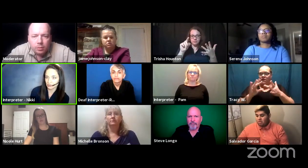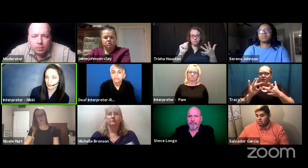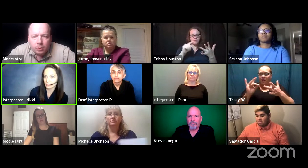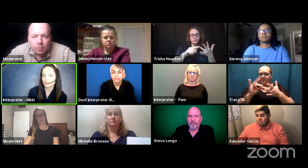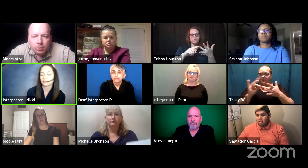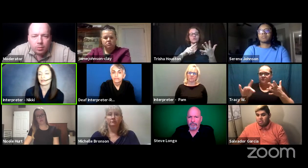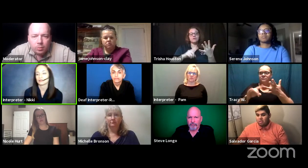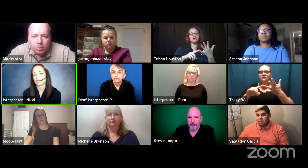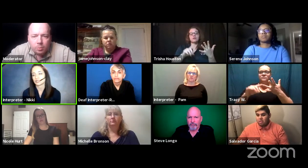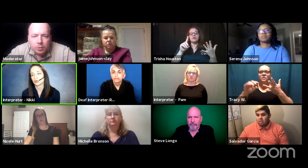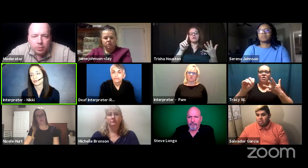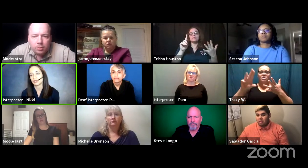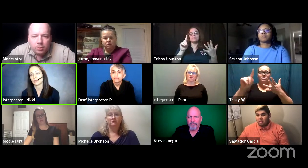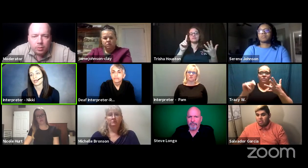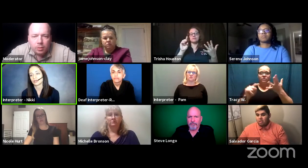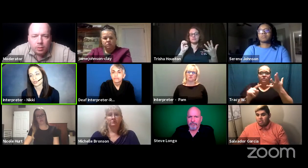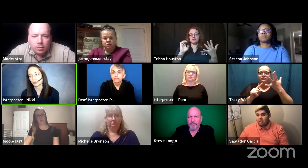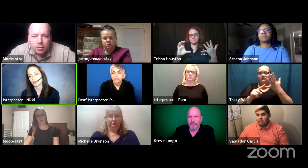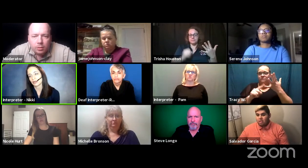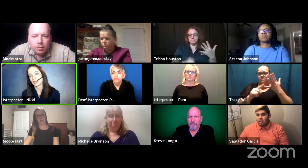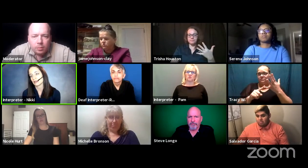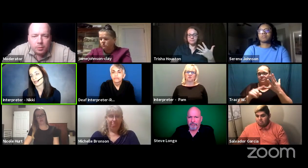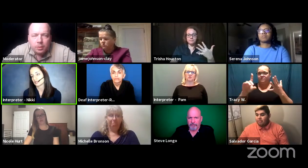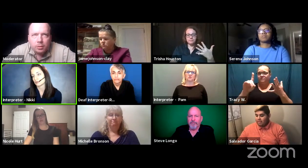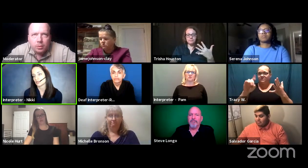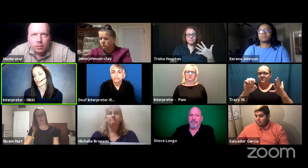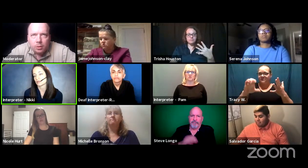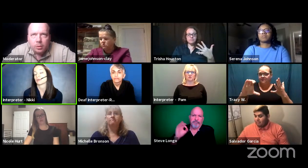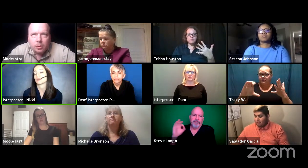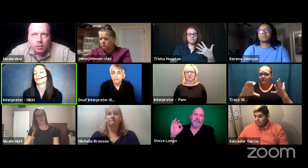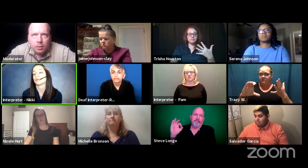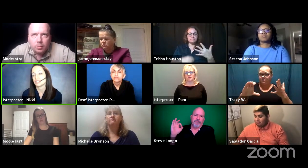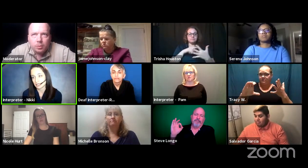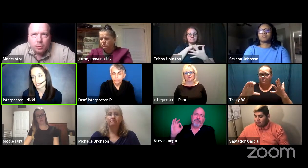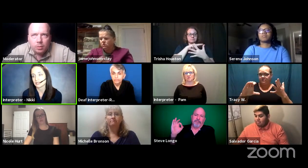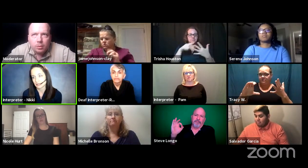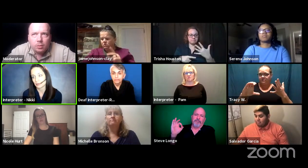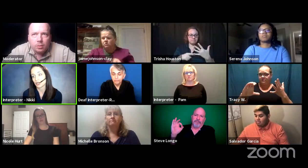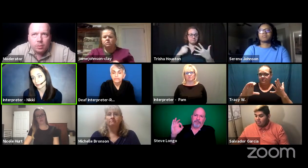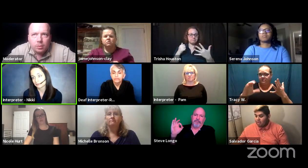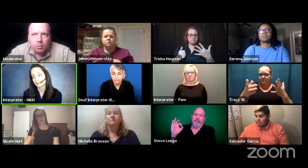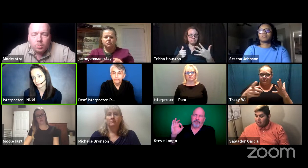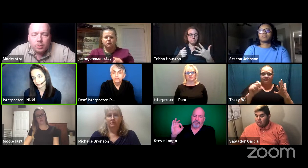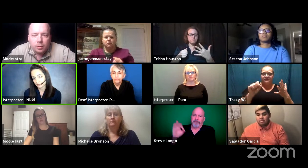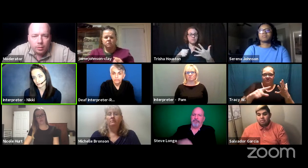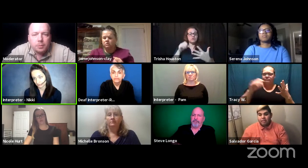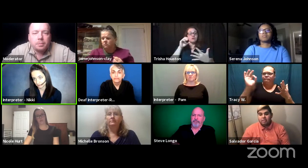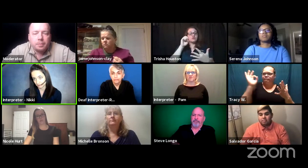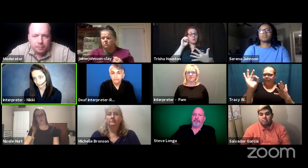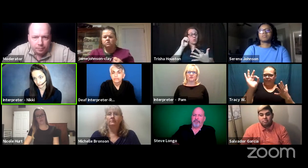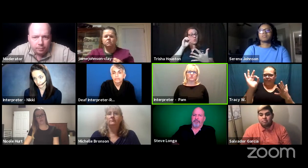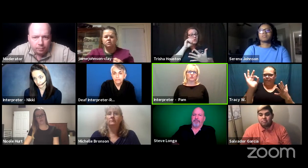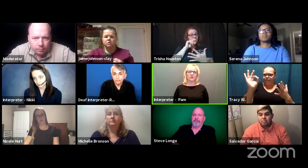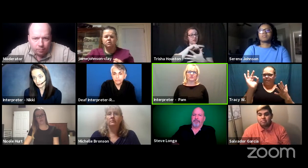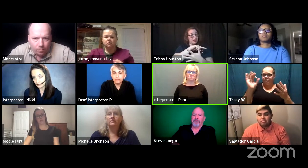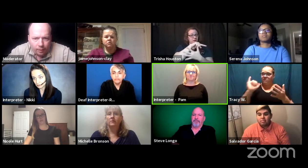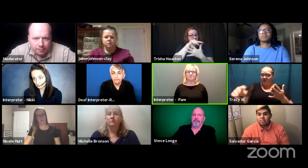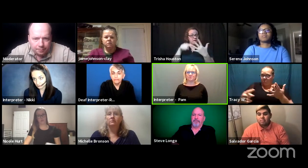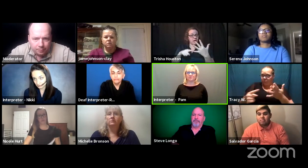annually. The next board meeting would be October, and the last one in 2021 would be in December. Sounds good.